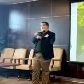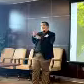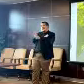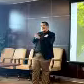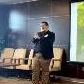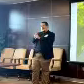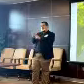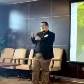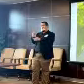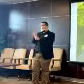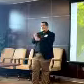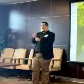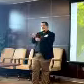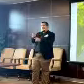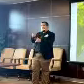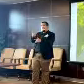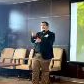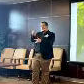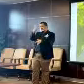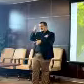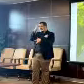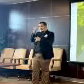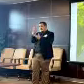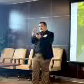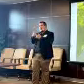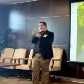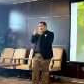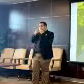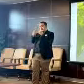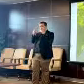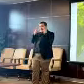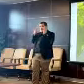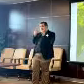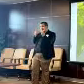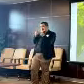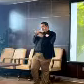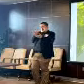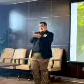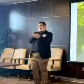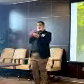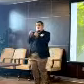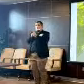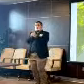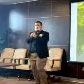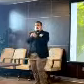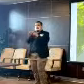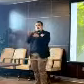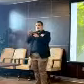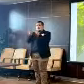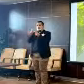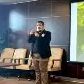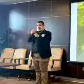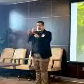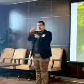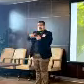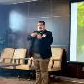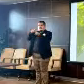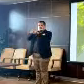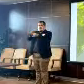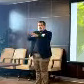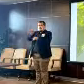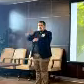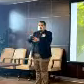him from catching lots of crud, so we masked. You do these things without question when a life depends on